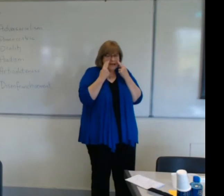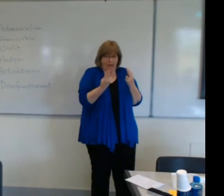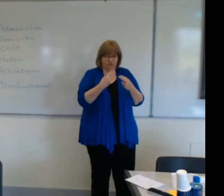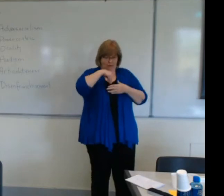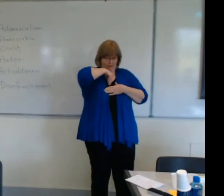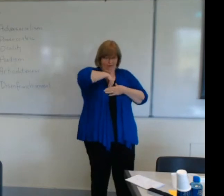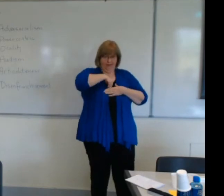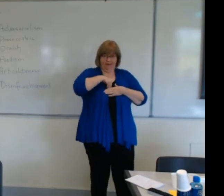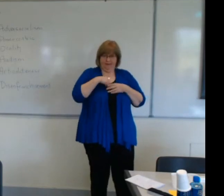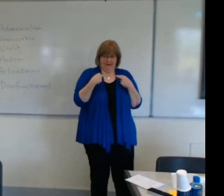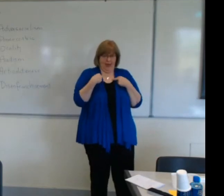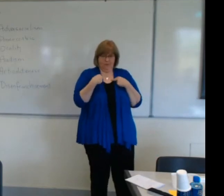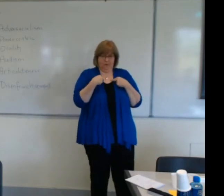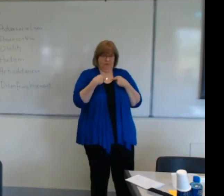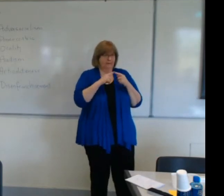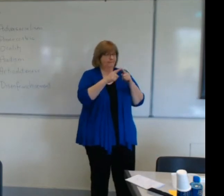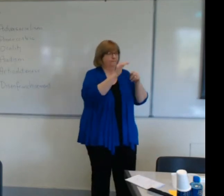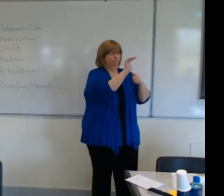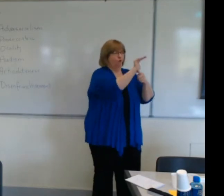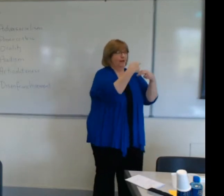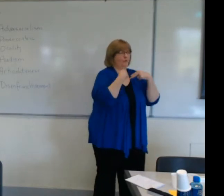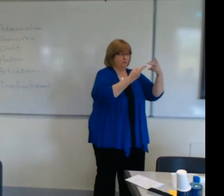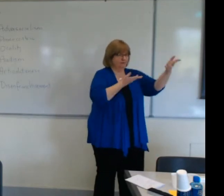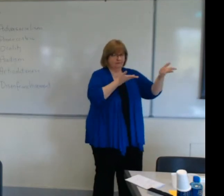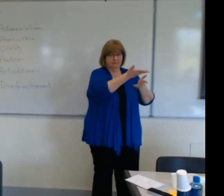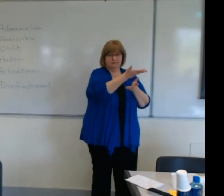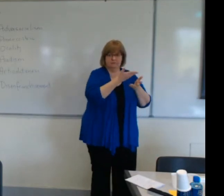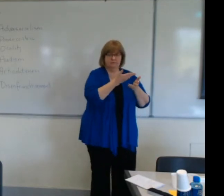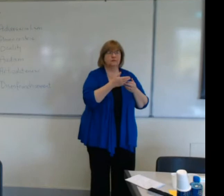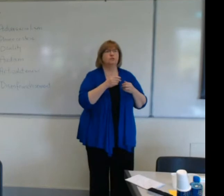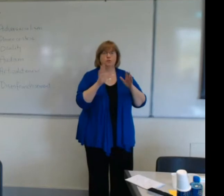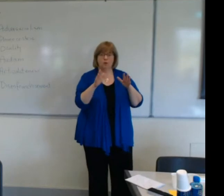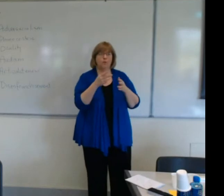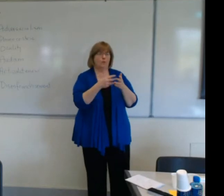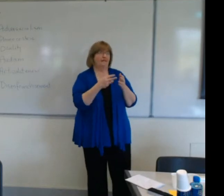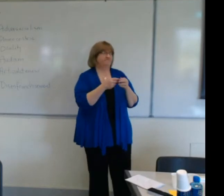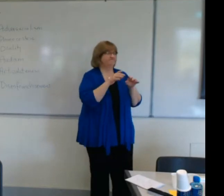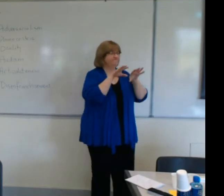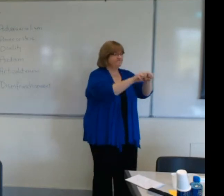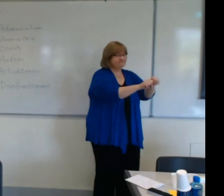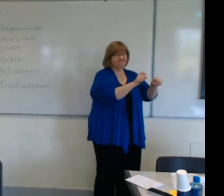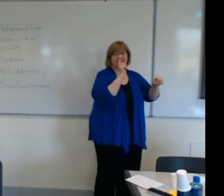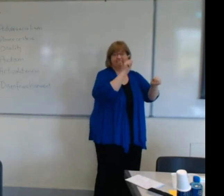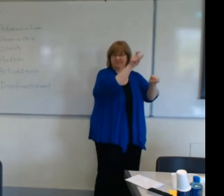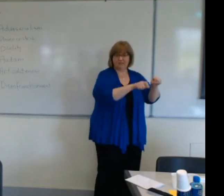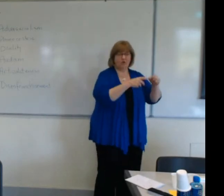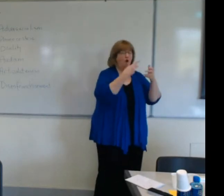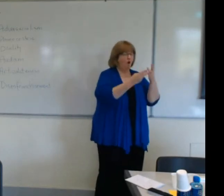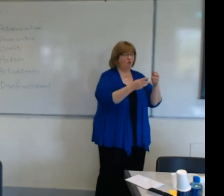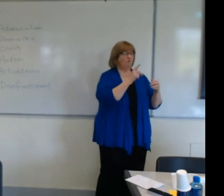So for a deaf person, intuitively, they know, regardless of where the deaf person is from, that there is that connection. So if a deaf